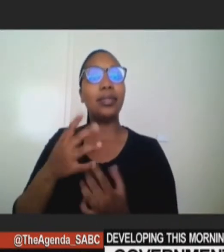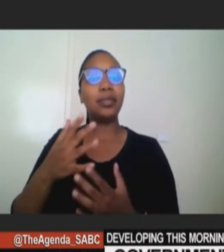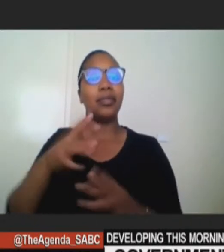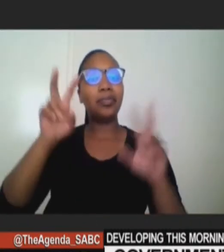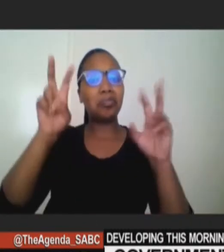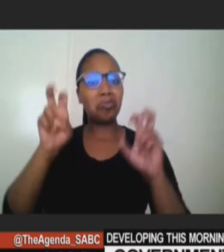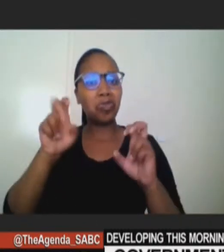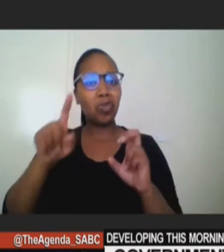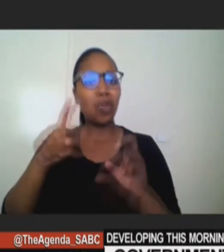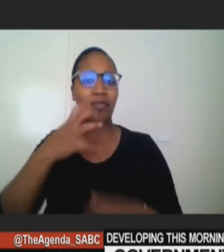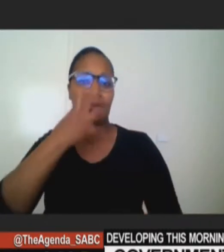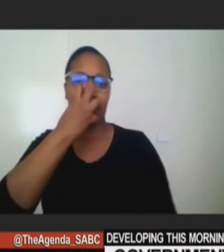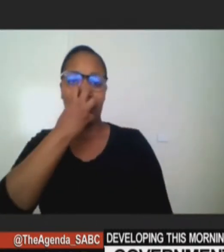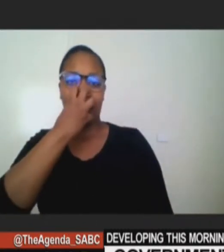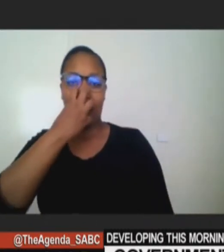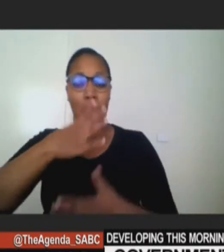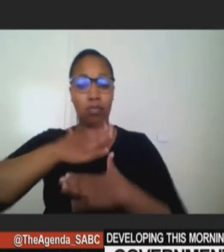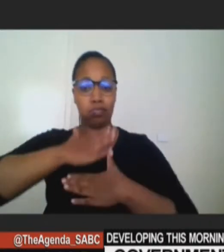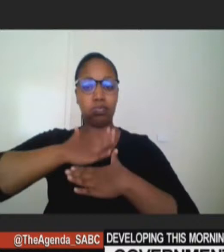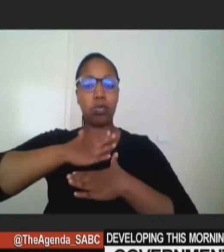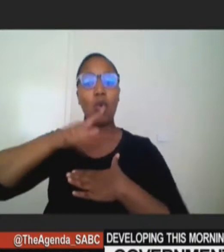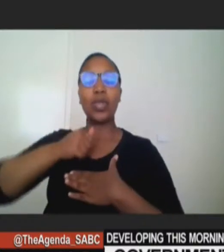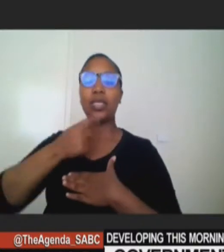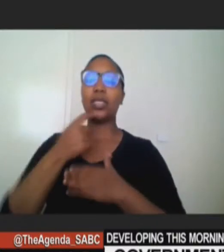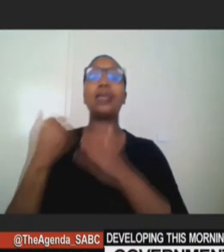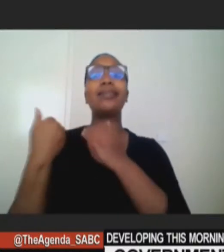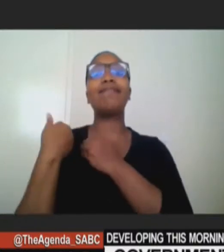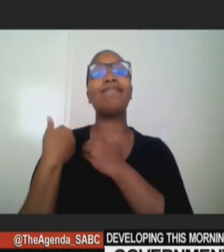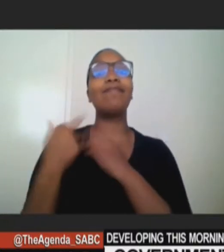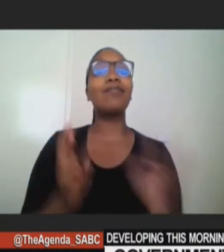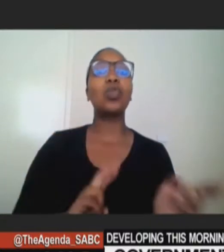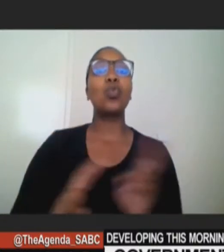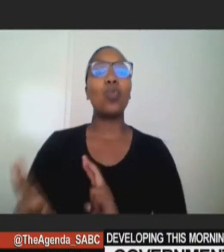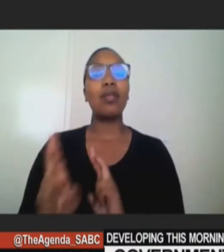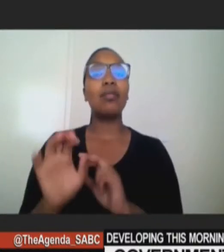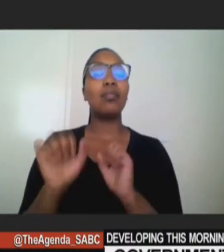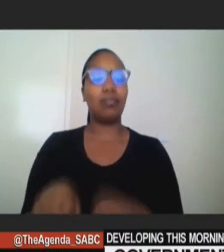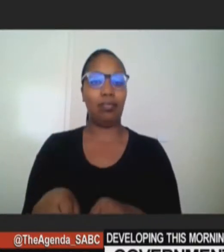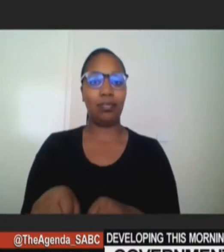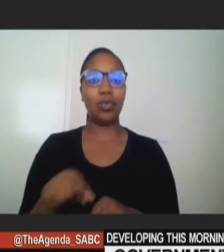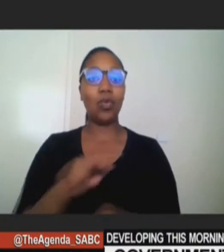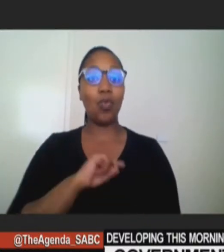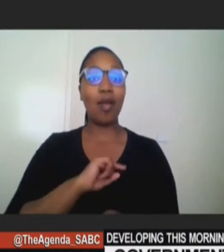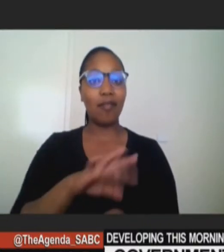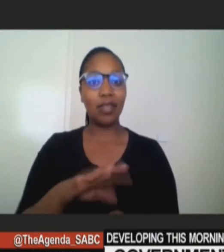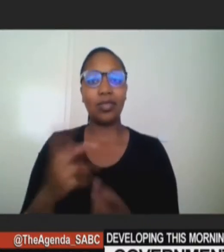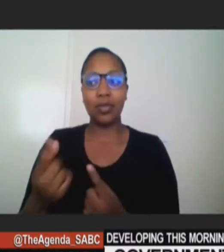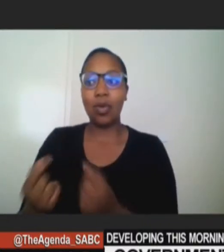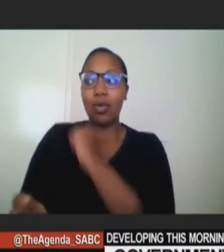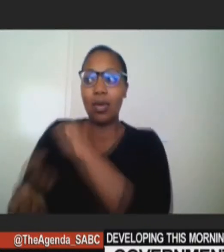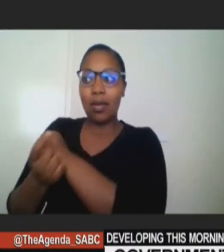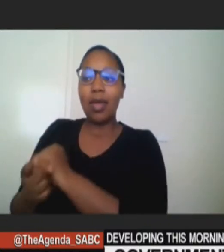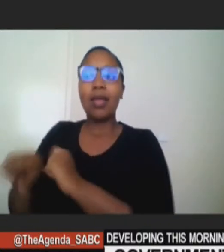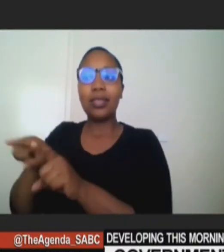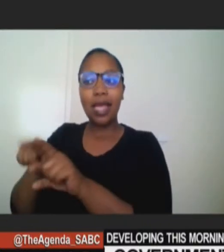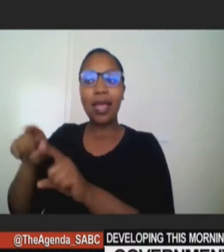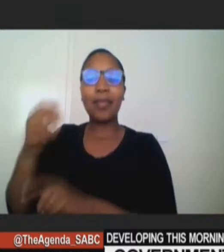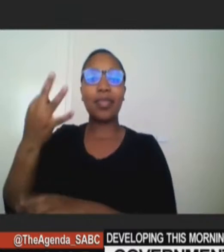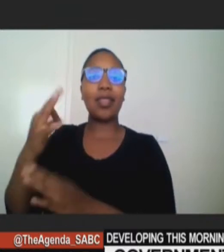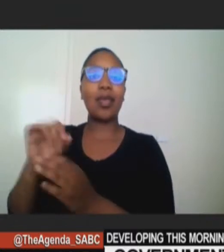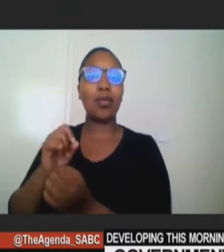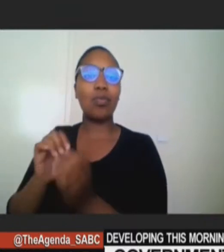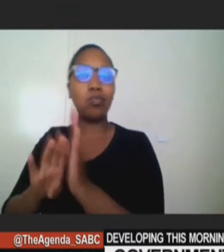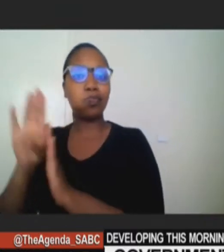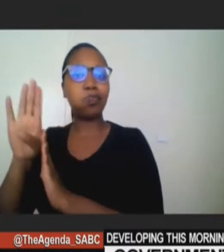secured, because that's exactly what we went through the third wave, and we've been monitoring that throughout. And we intend to take the